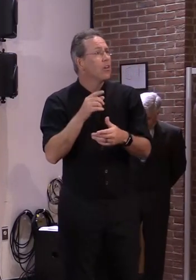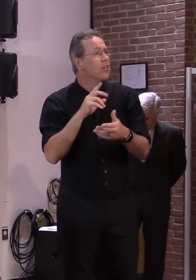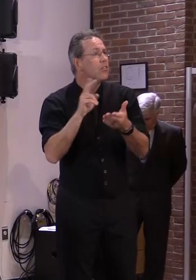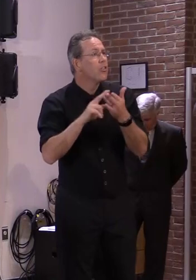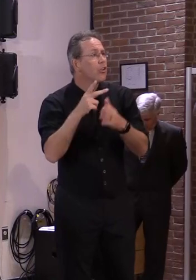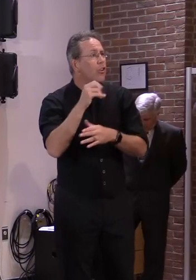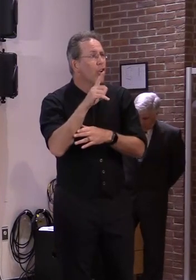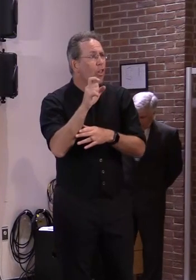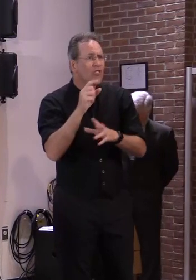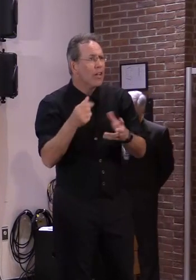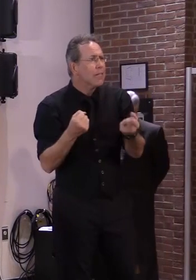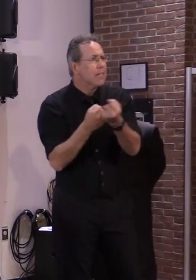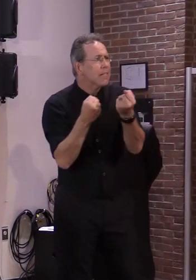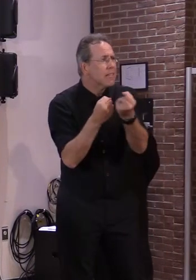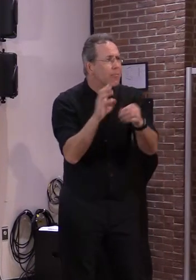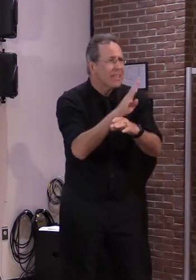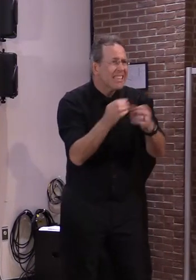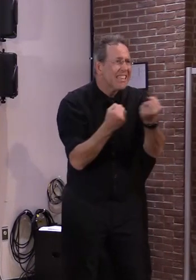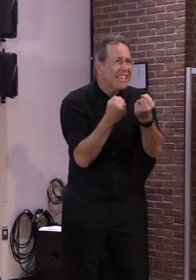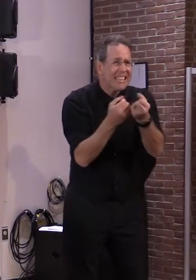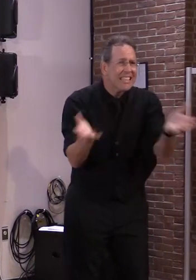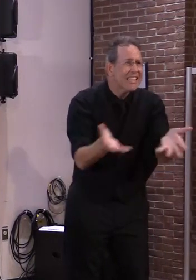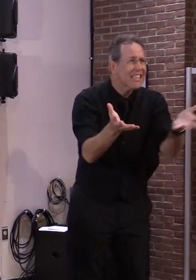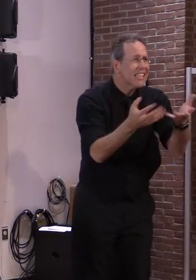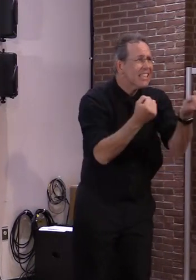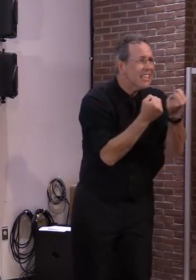months advocating for more